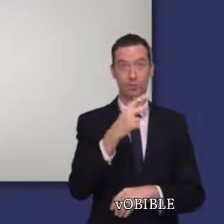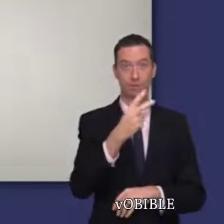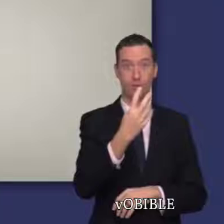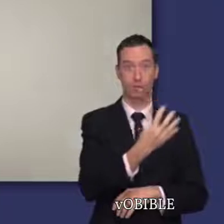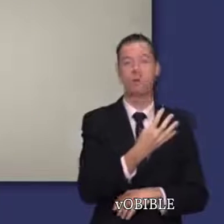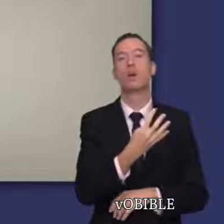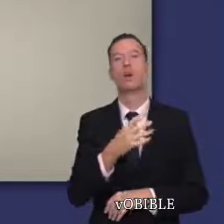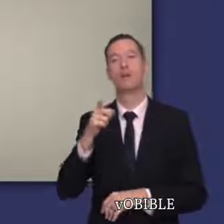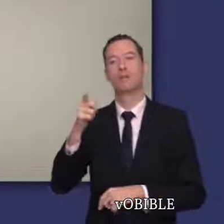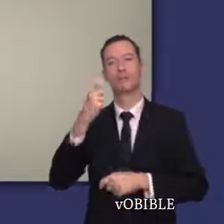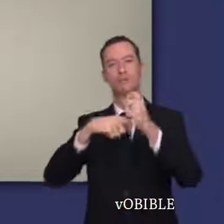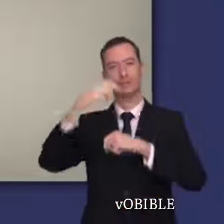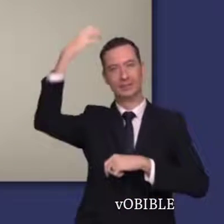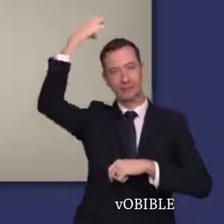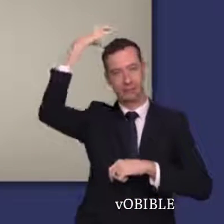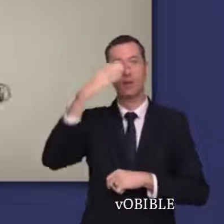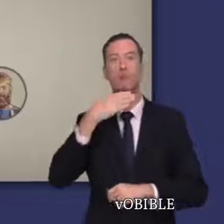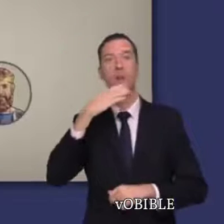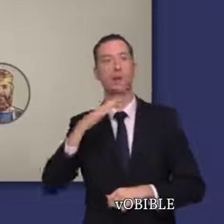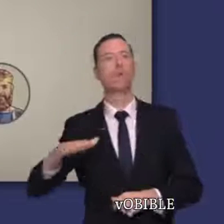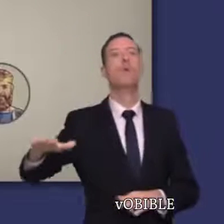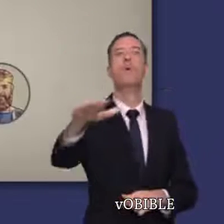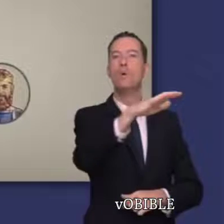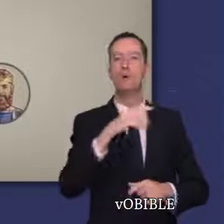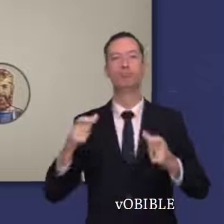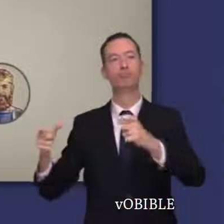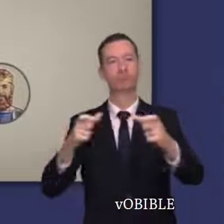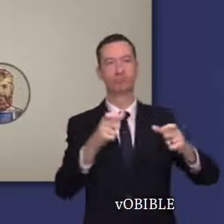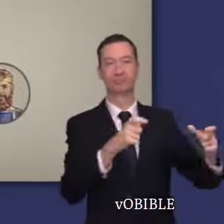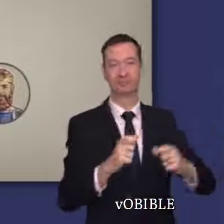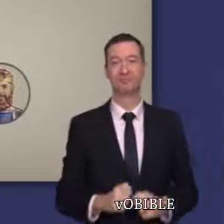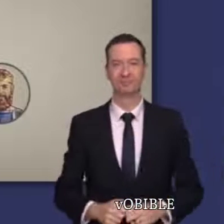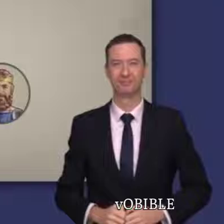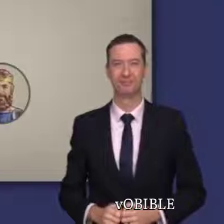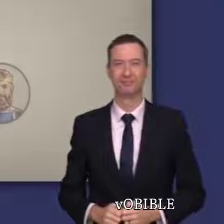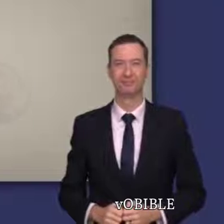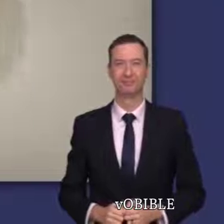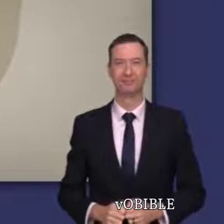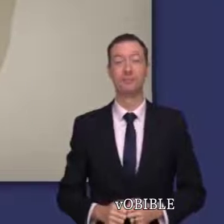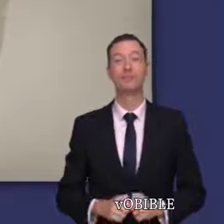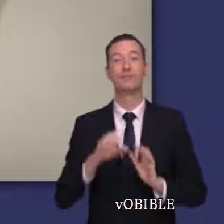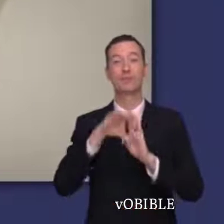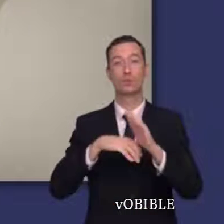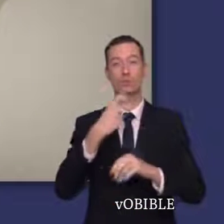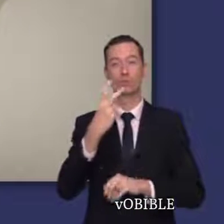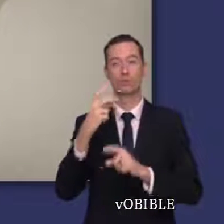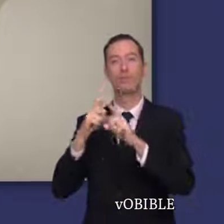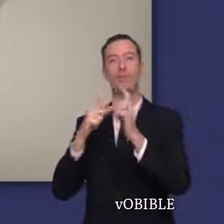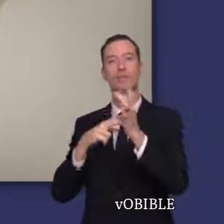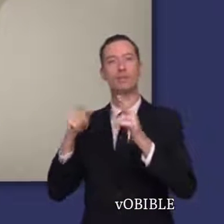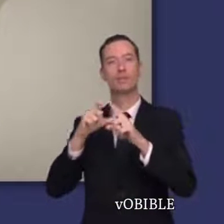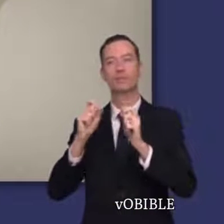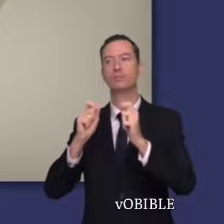Chapters 2-4 cover David's kingship over Judah. Chapters 5-24 cover his rule over